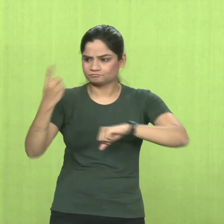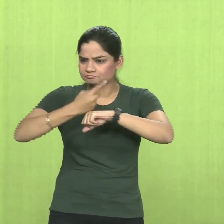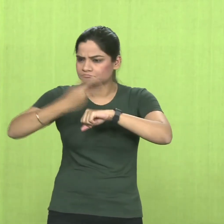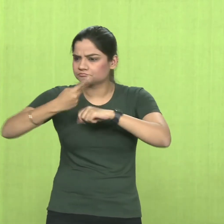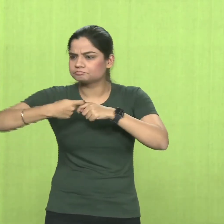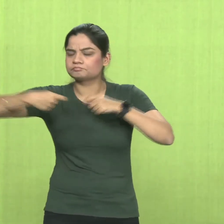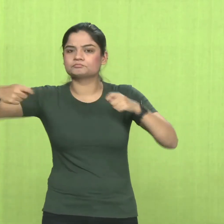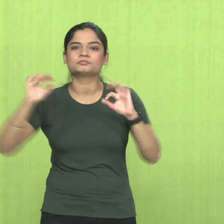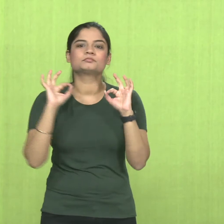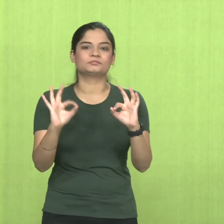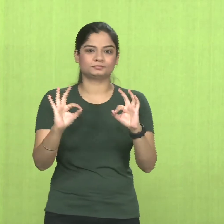airtight containers.